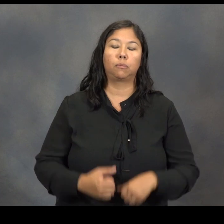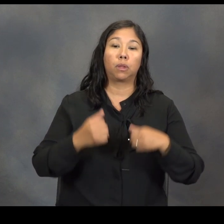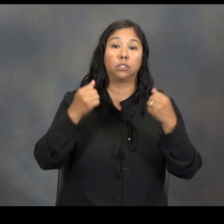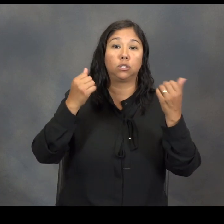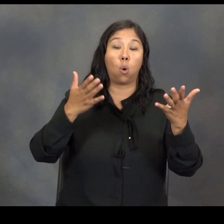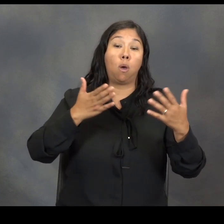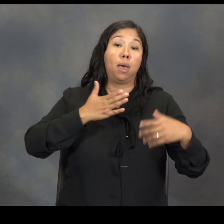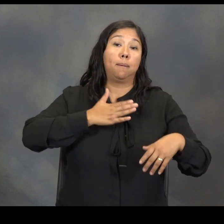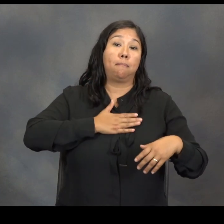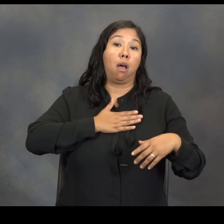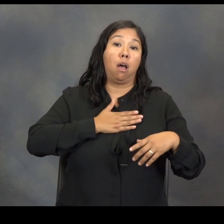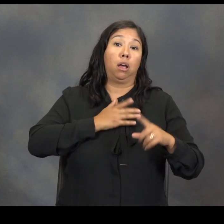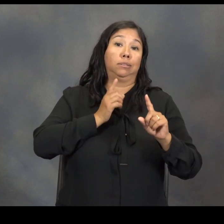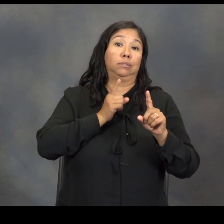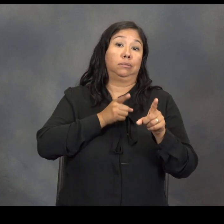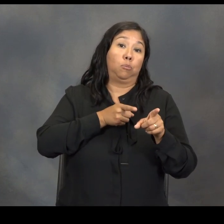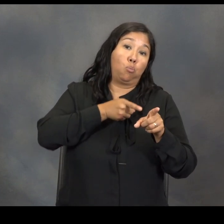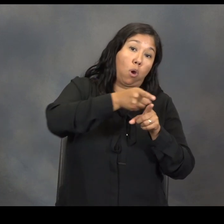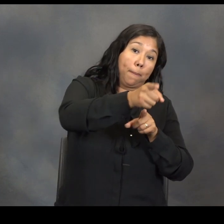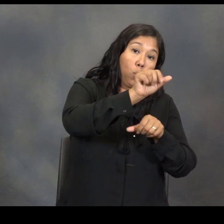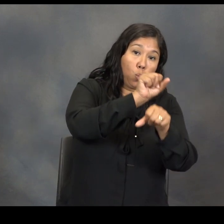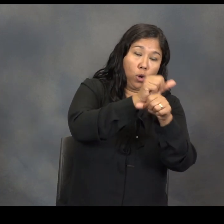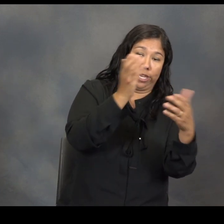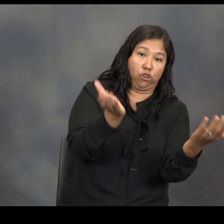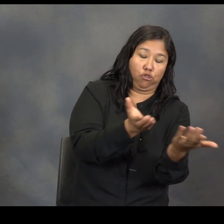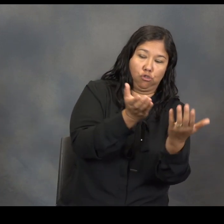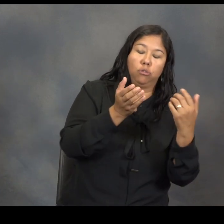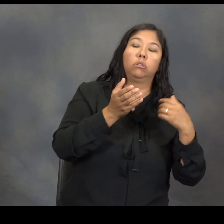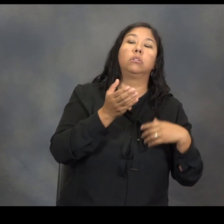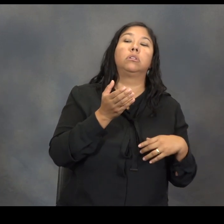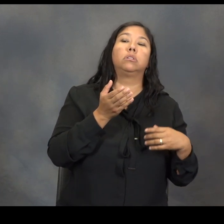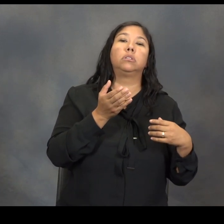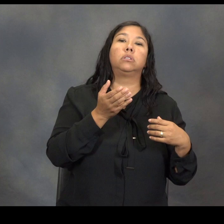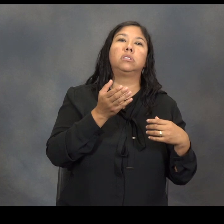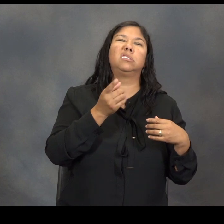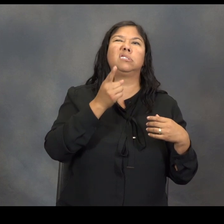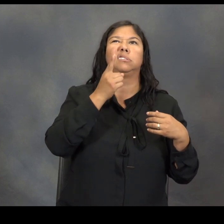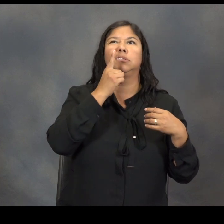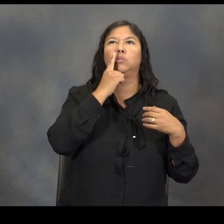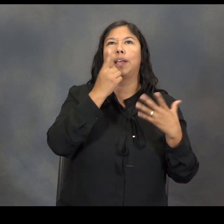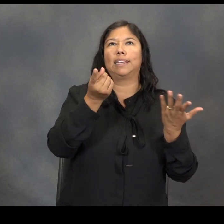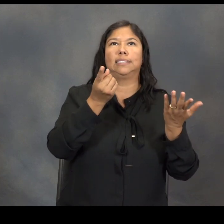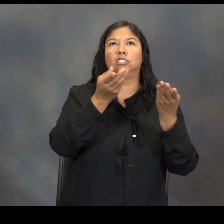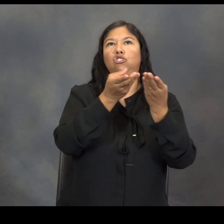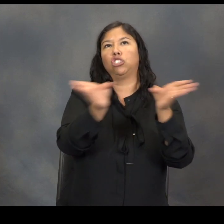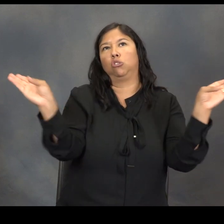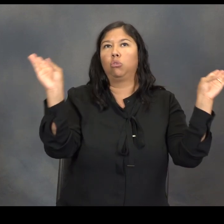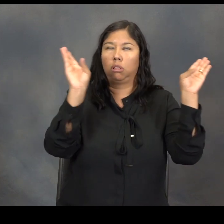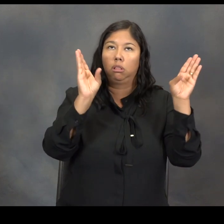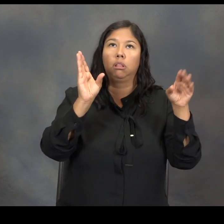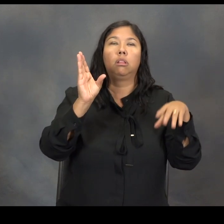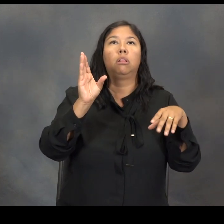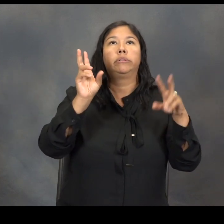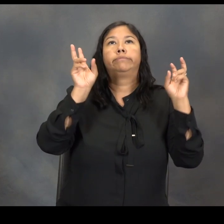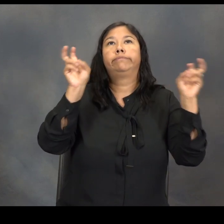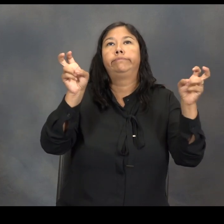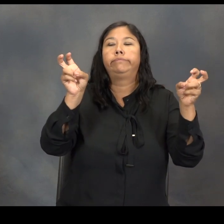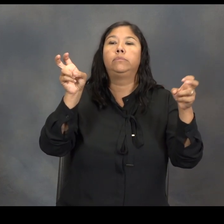So my primary work here at Community Action, it really fell under like a pretty broad spectrum of just transportation